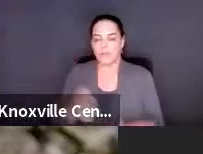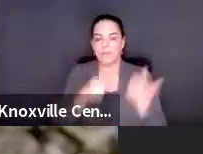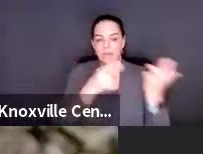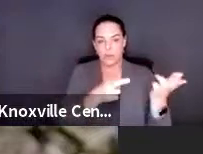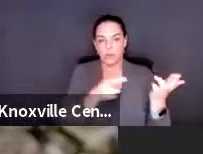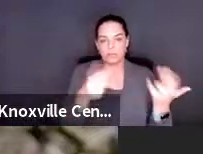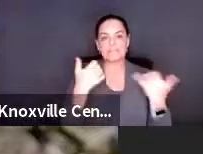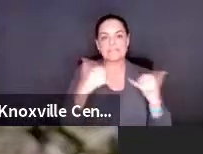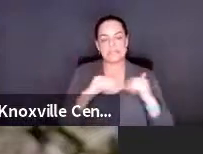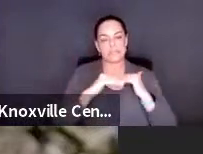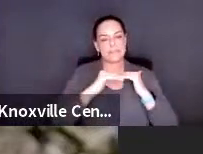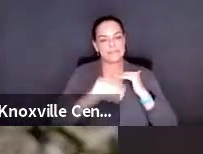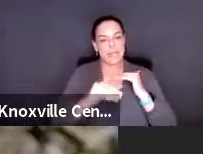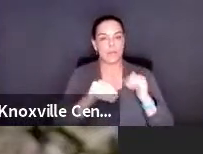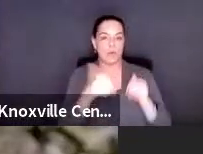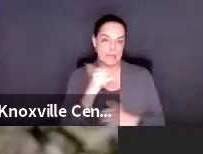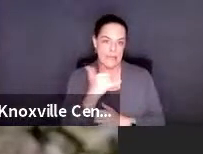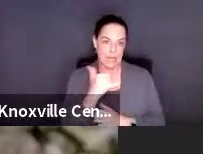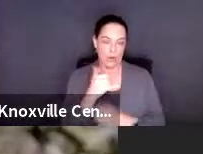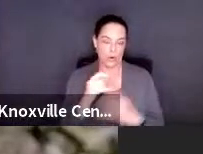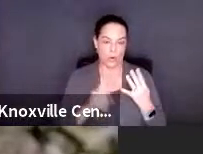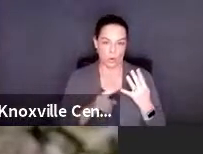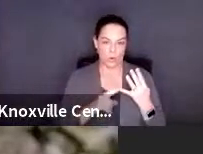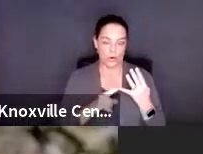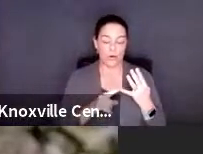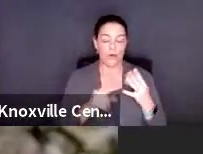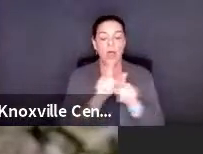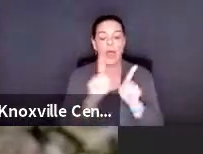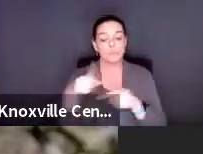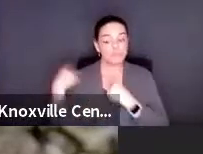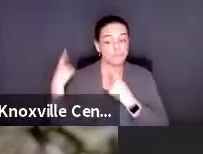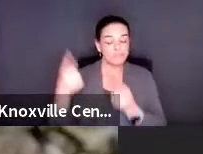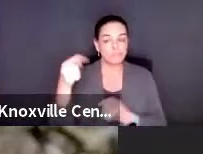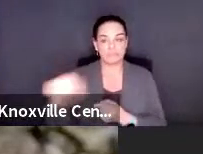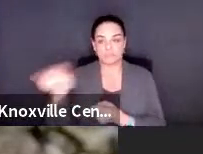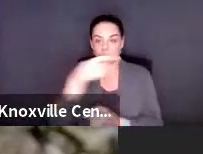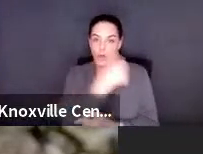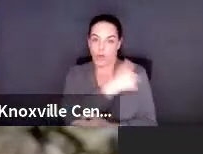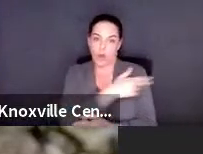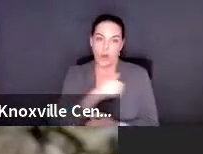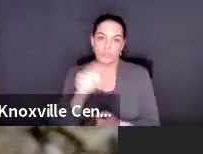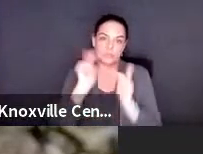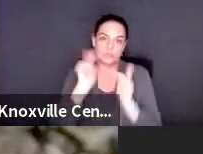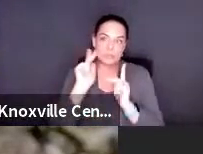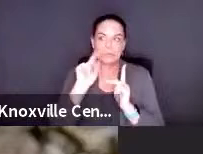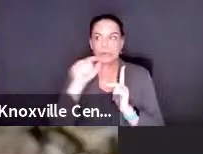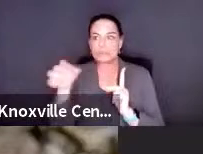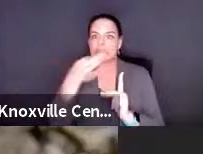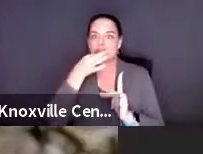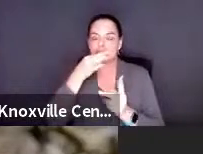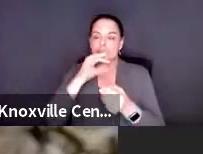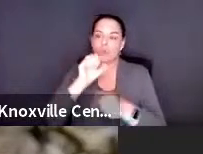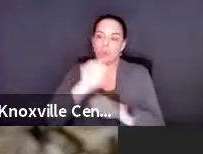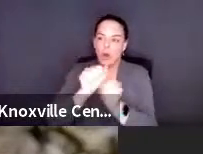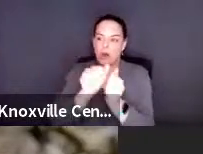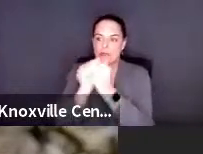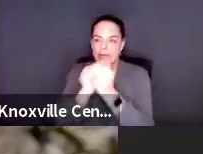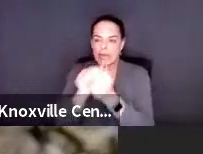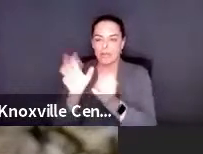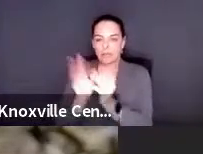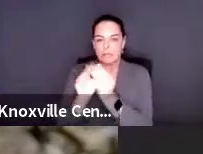remain a stable yellow. As always, the hospital systems continue to meet routinely, work together to ensure that no system is